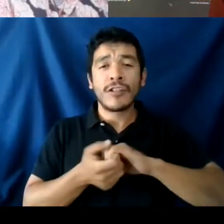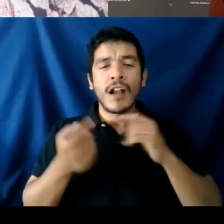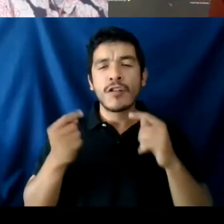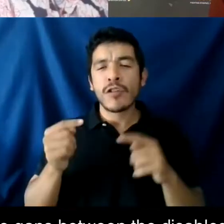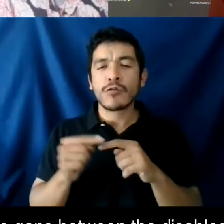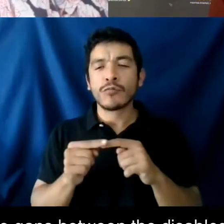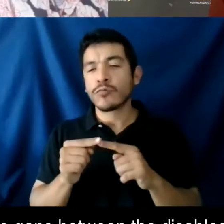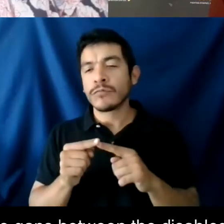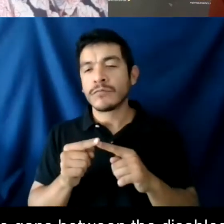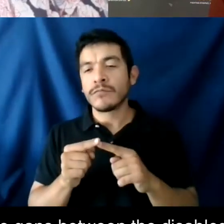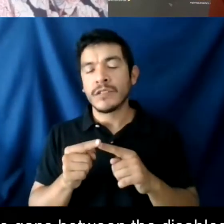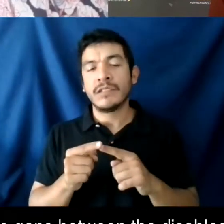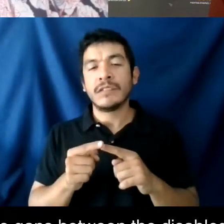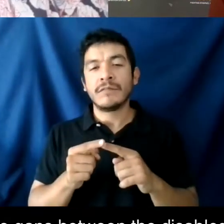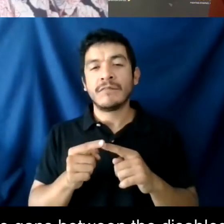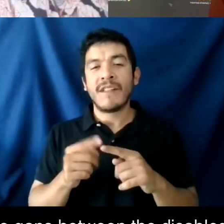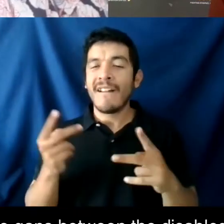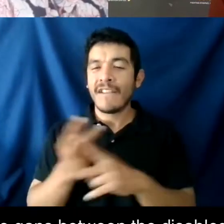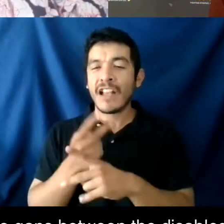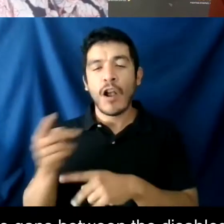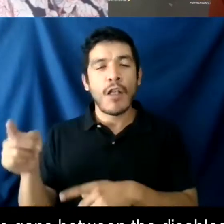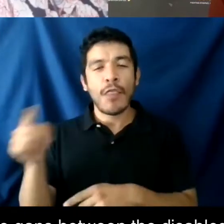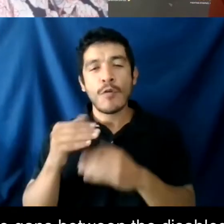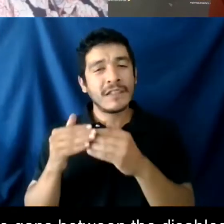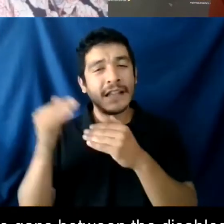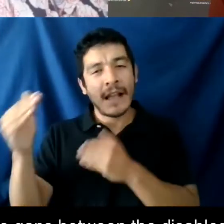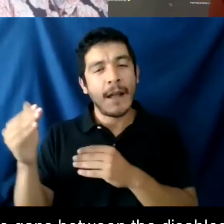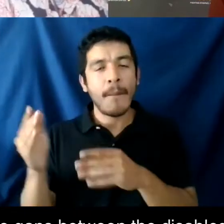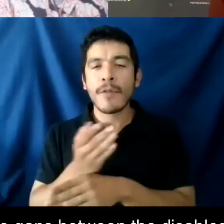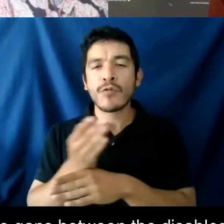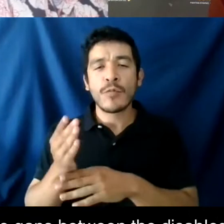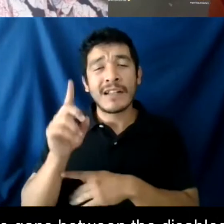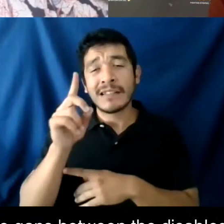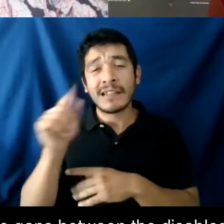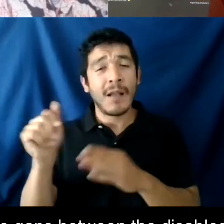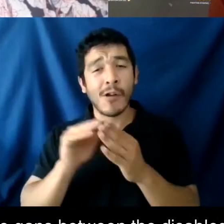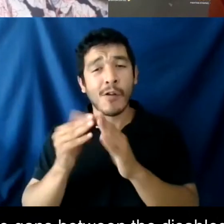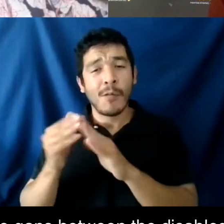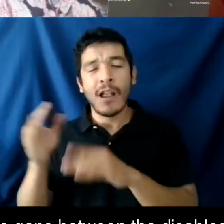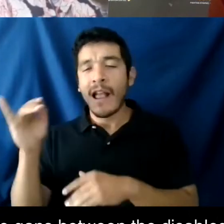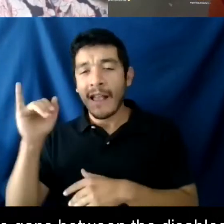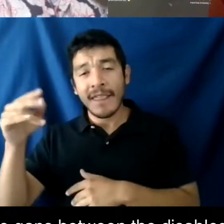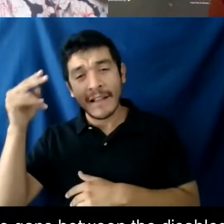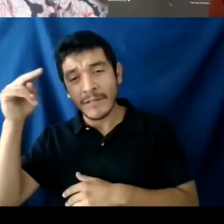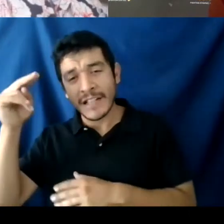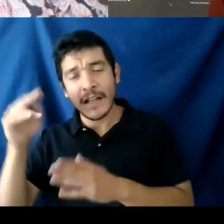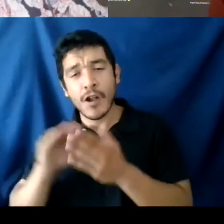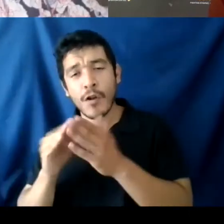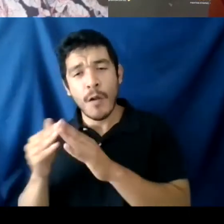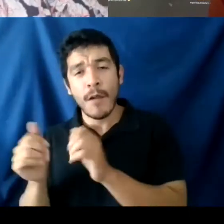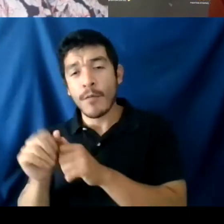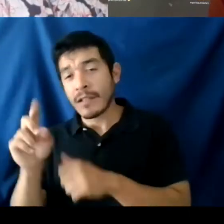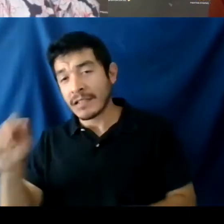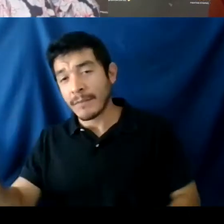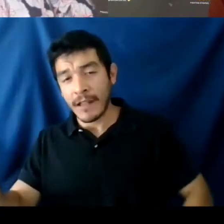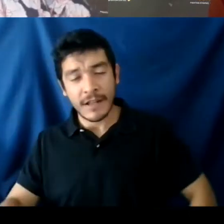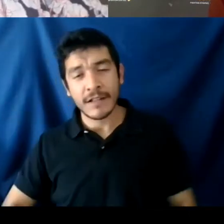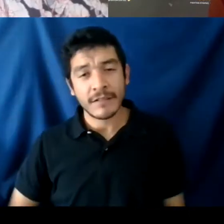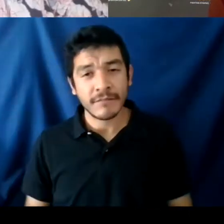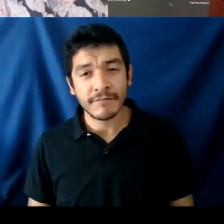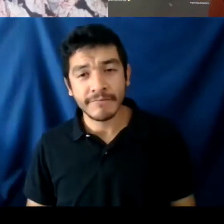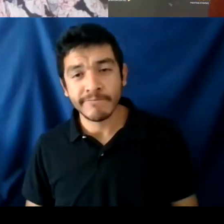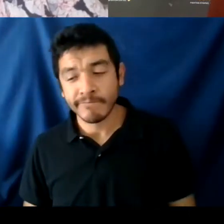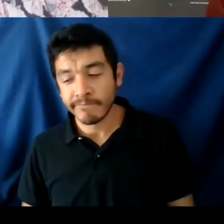to address those gaps between the disabled community and the Hispanic community with disabilities.